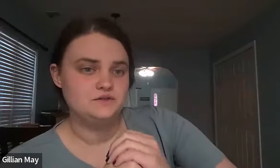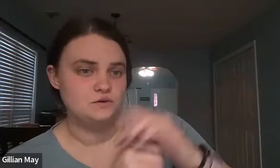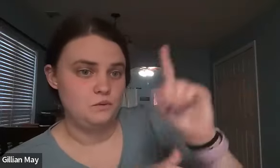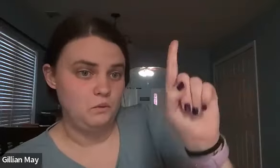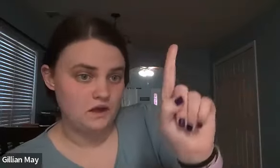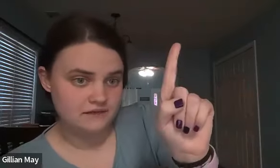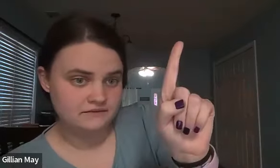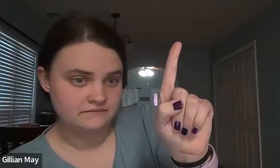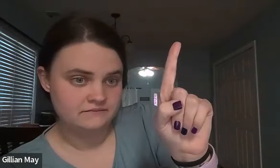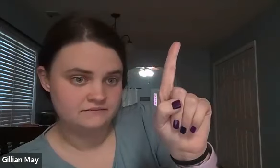So 1,